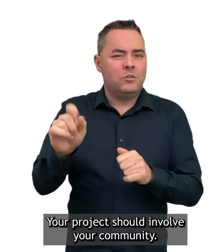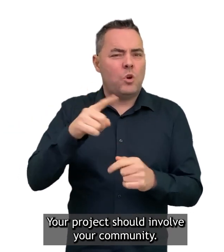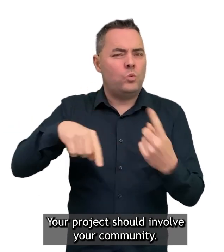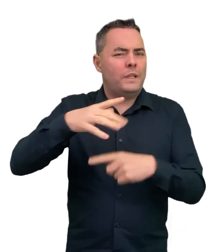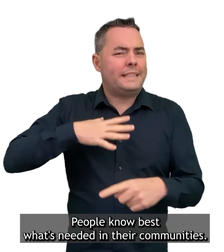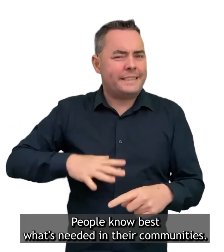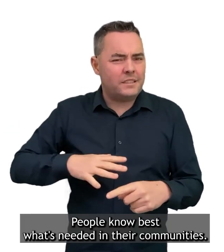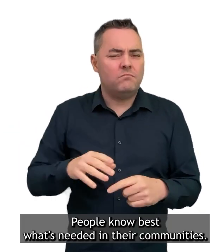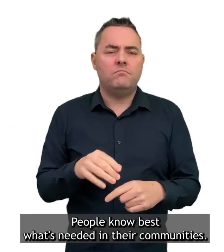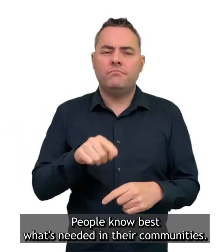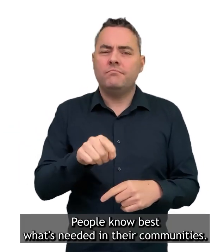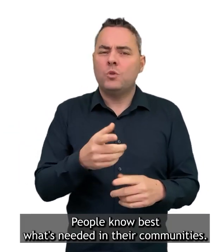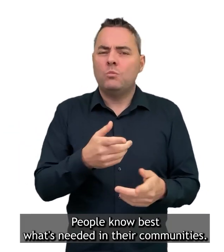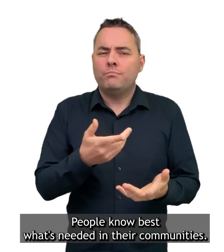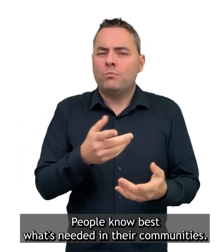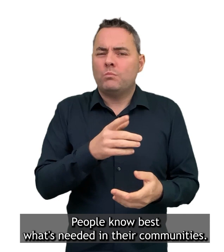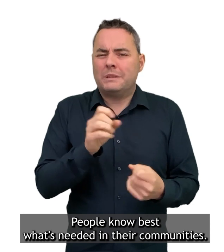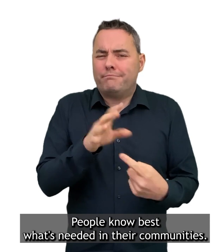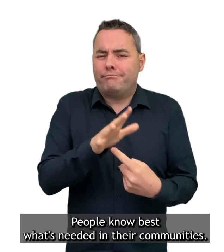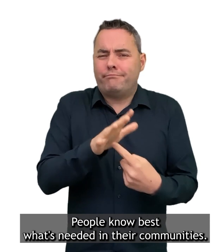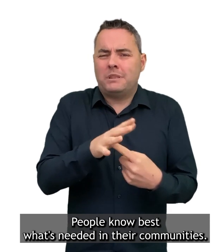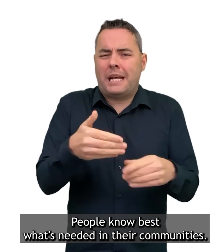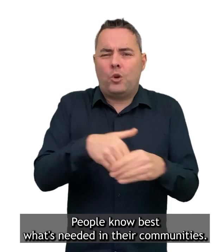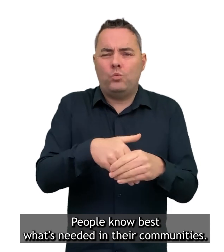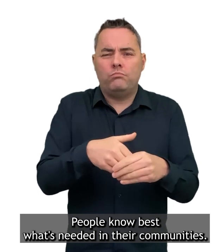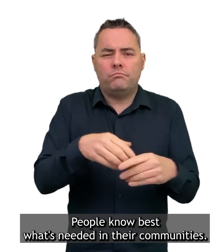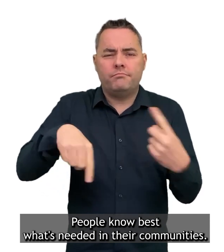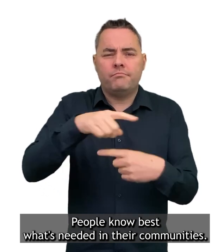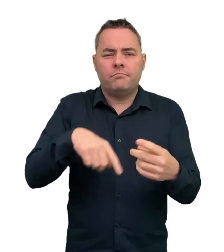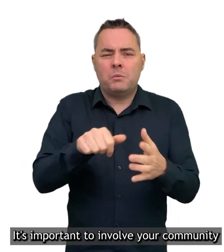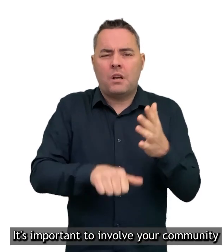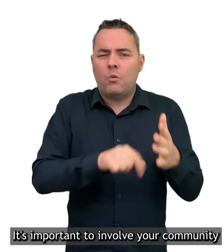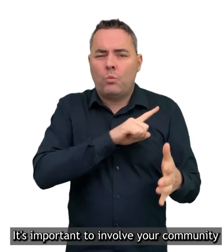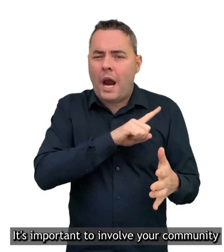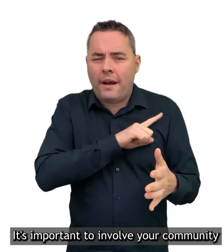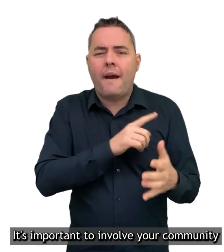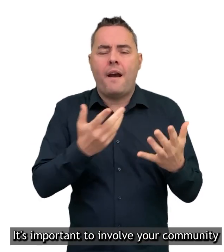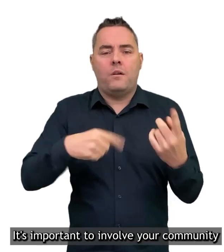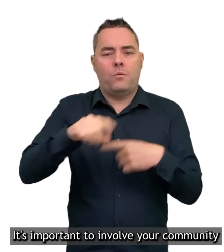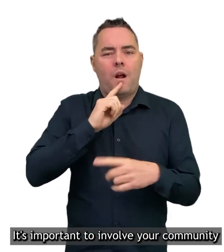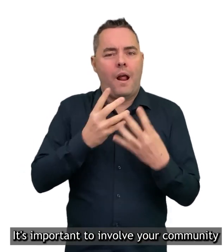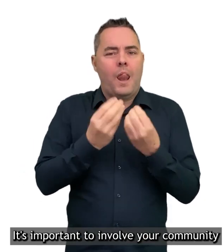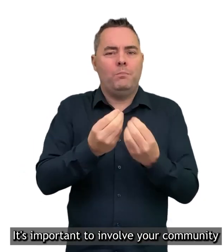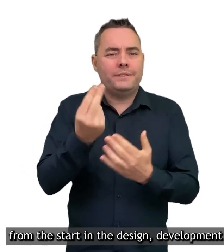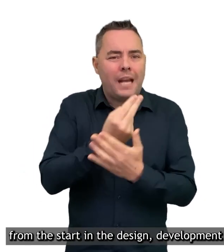best what's needed in their communities. It's important to involve your community from the start, in